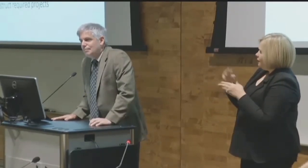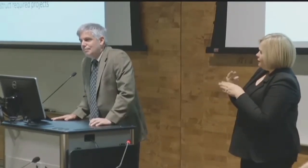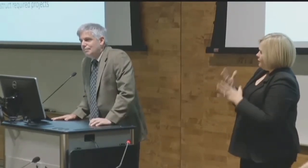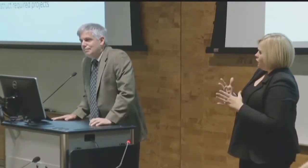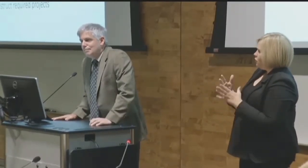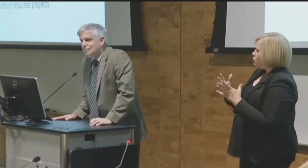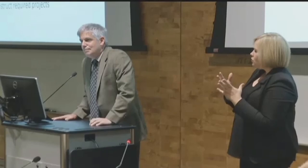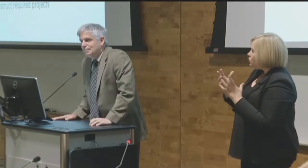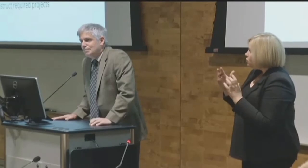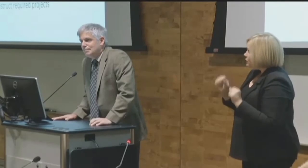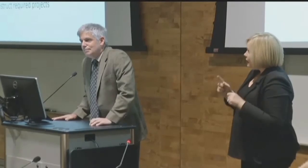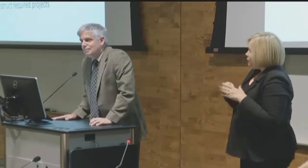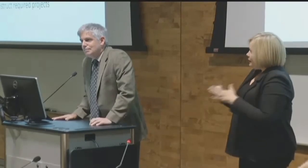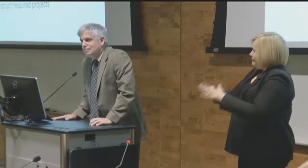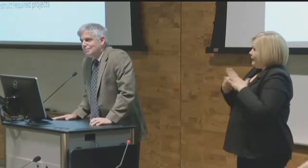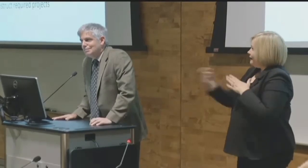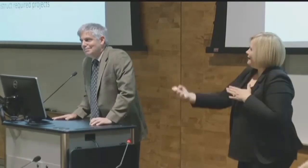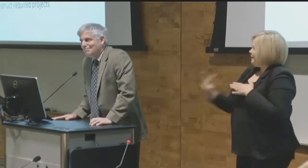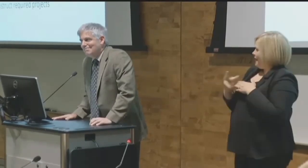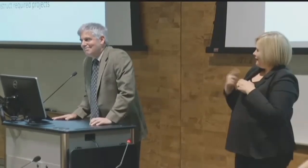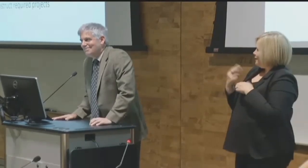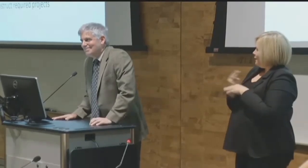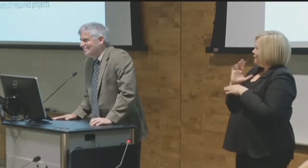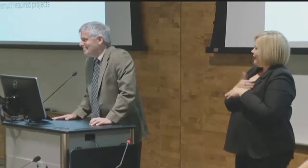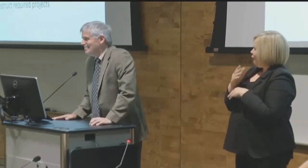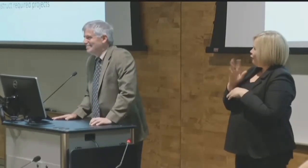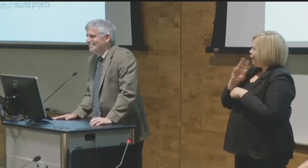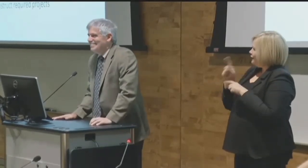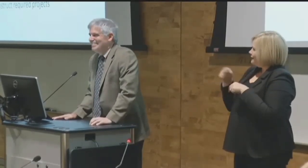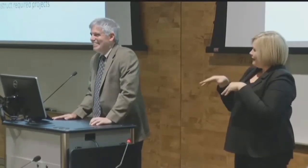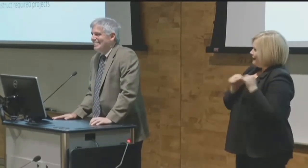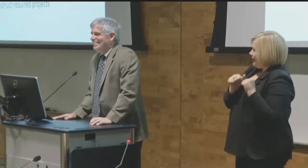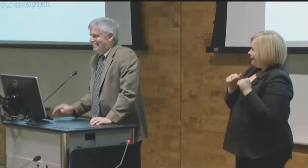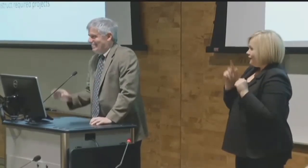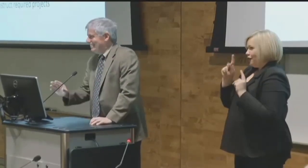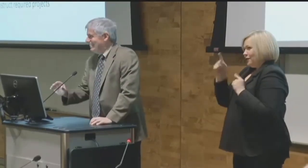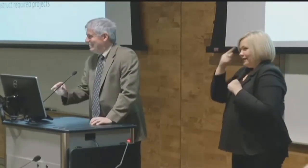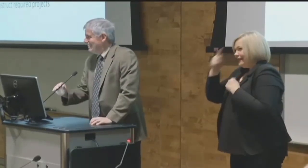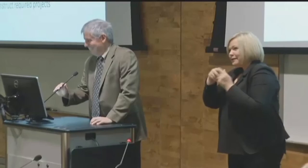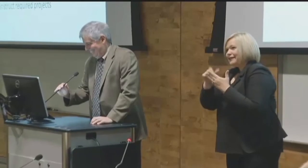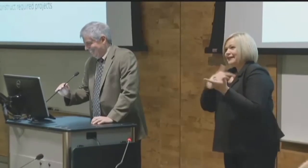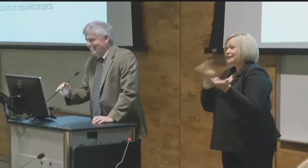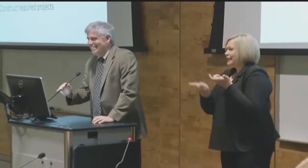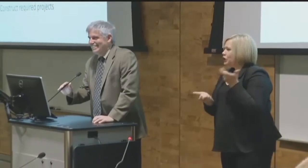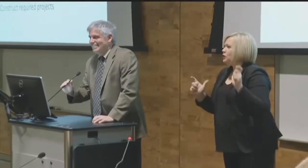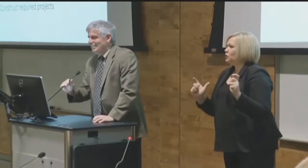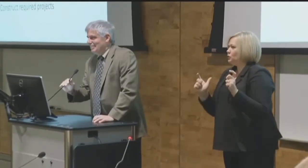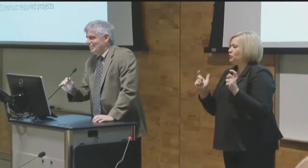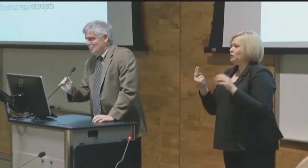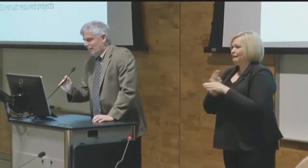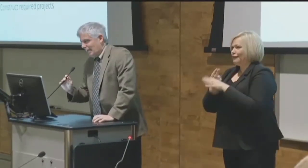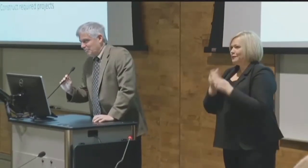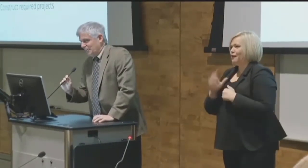way to mandate that they come back since they left? Or, I mean, are people looking at that? I mean, that is a huge customer.